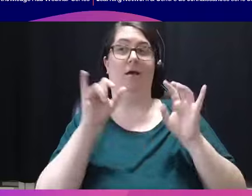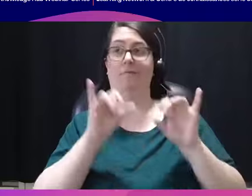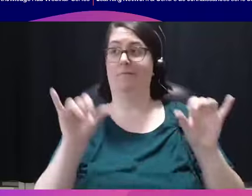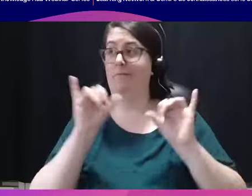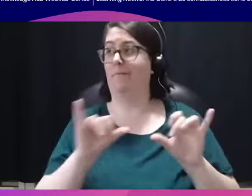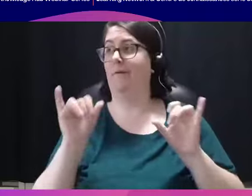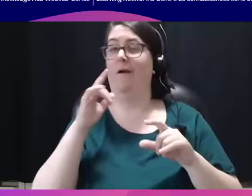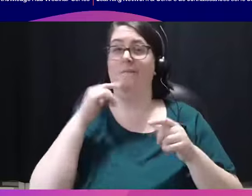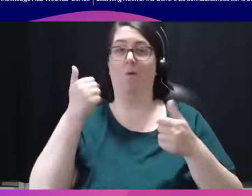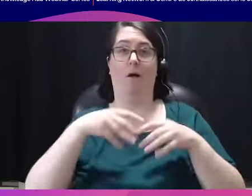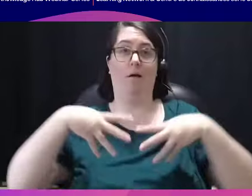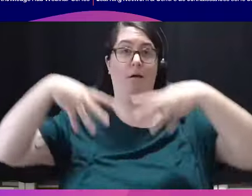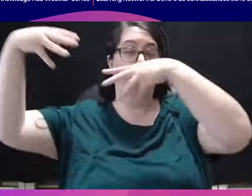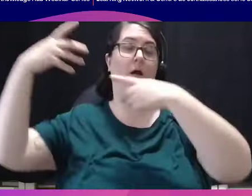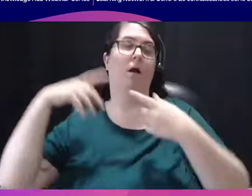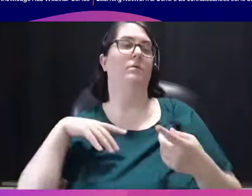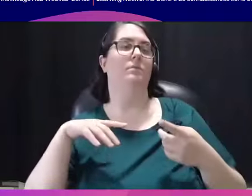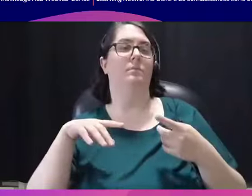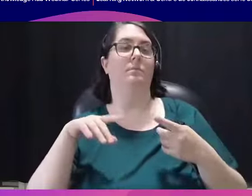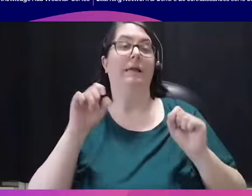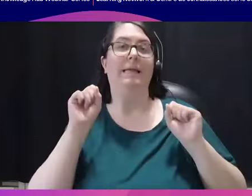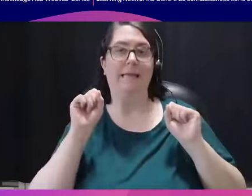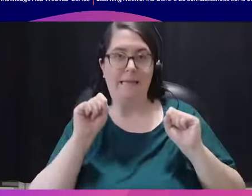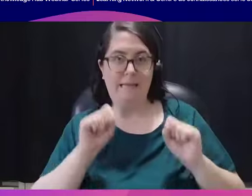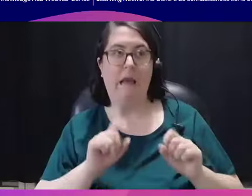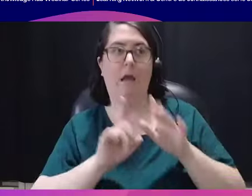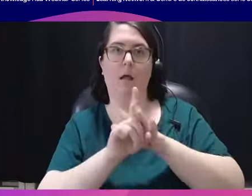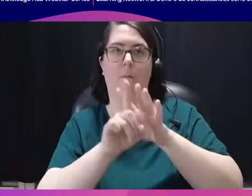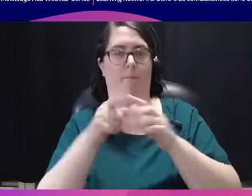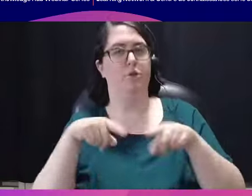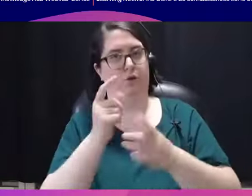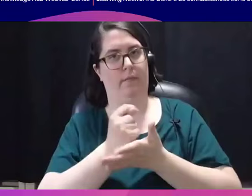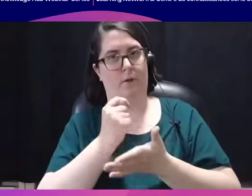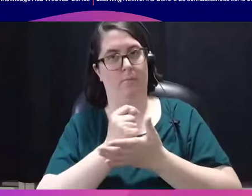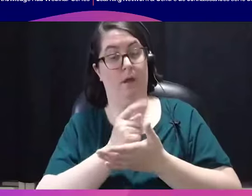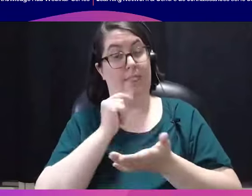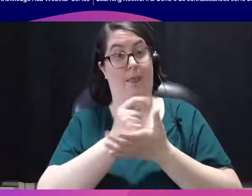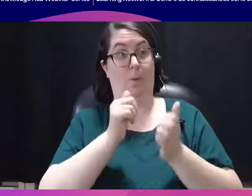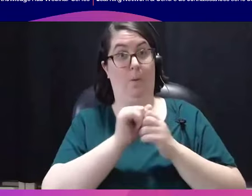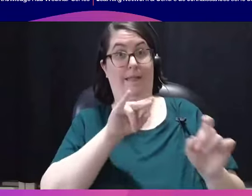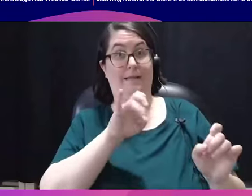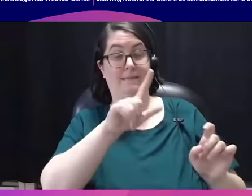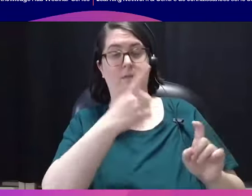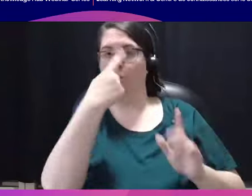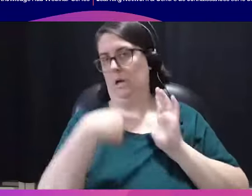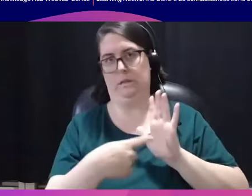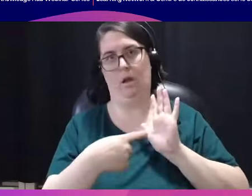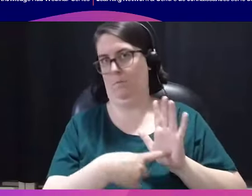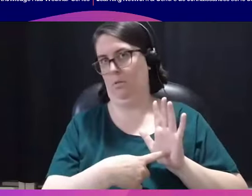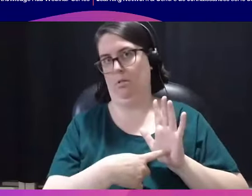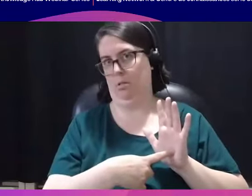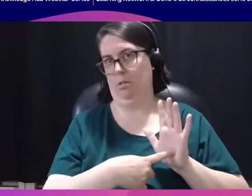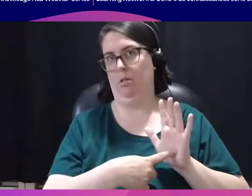etc., these things can and do arise in therapy. Therapy with incels is just one example of